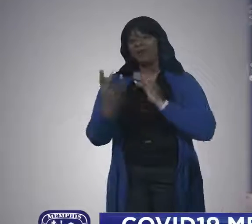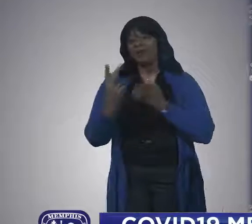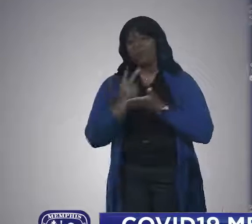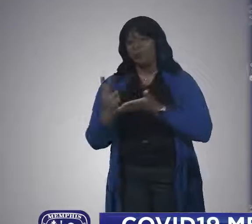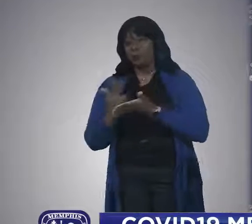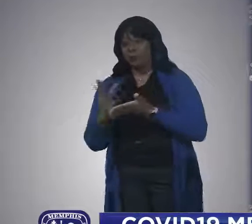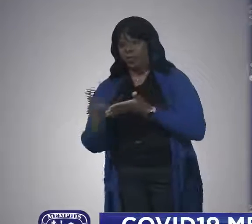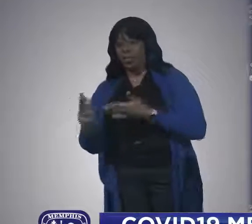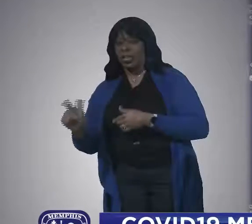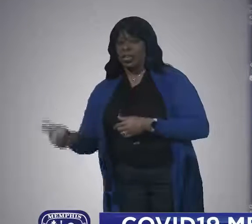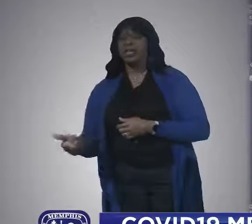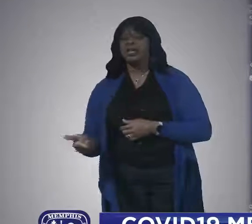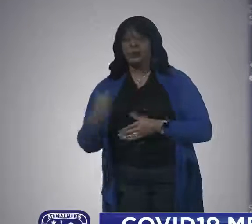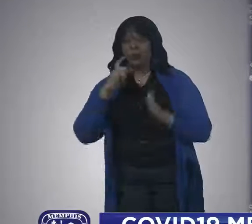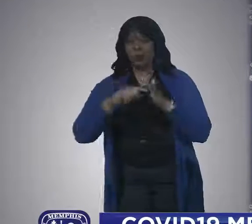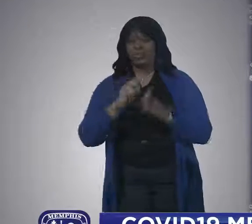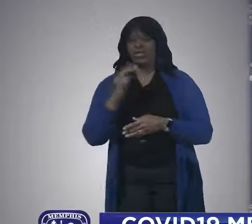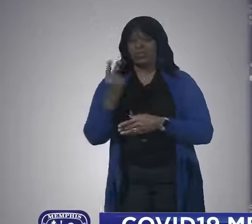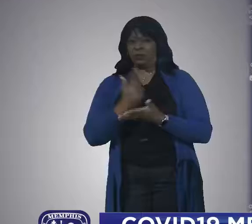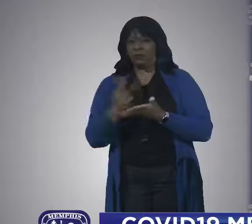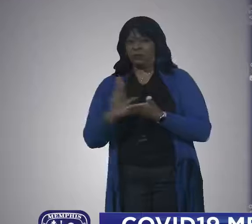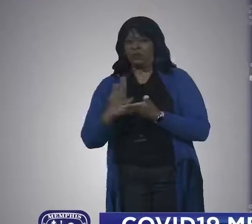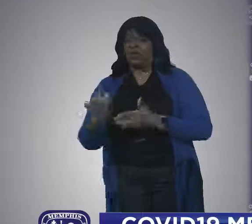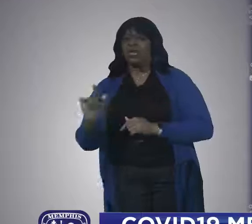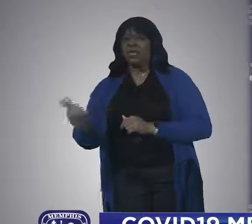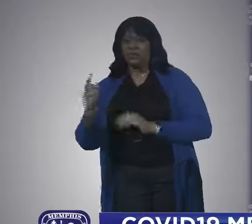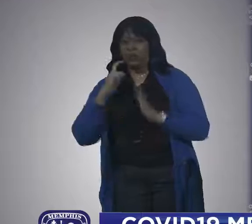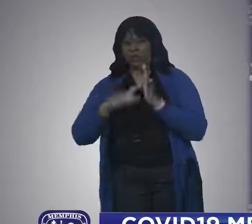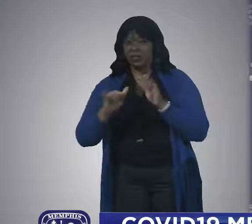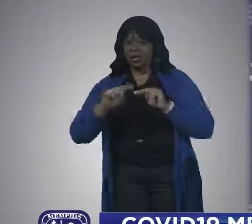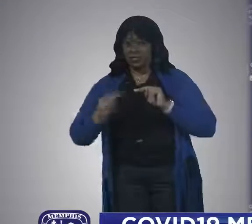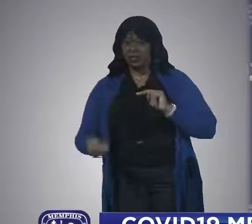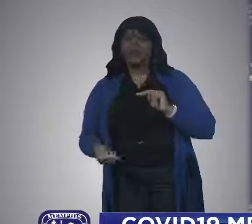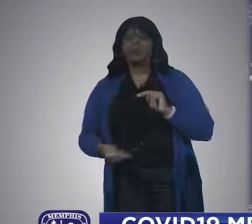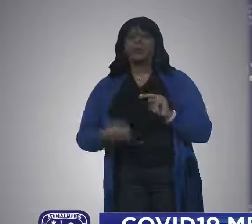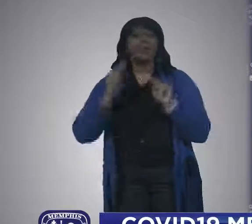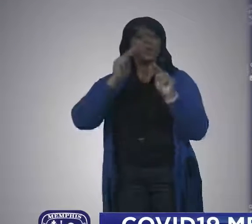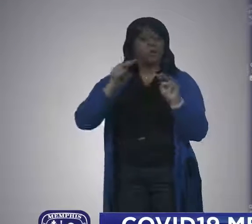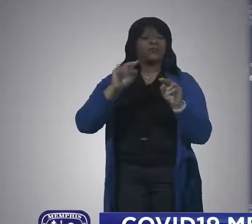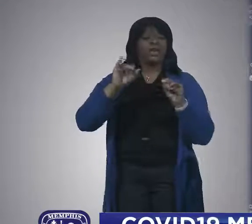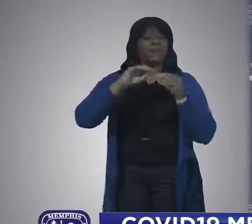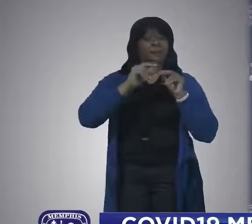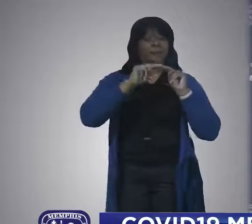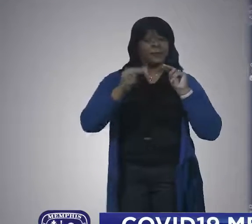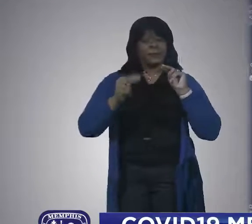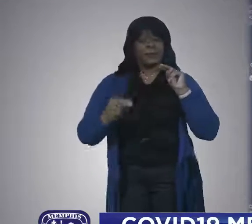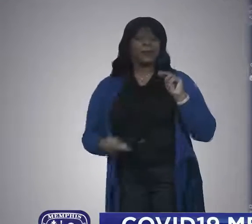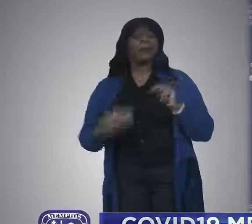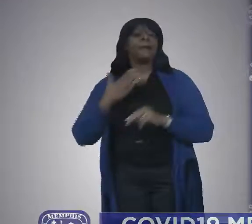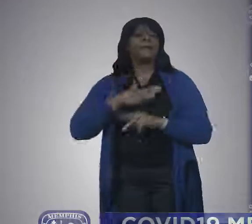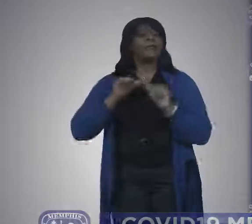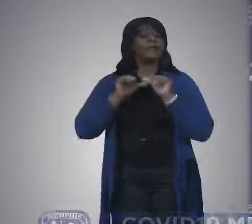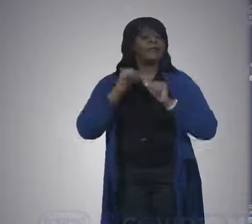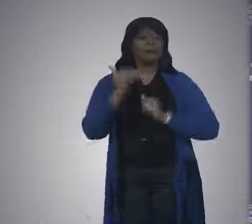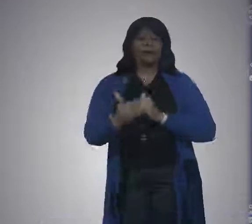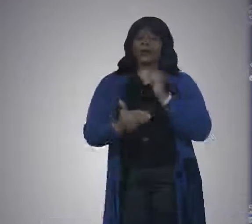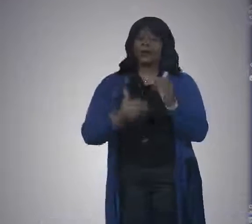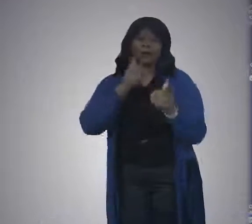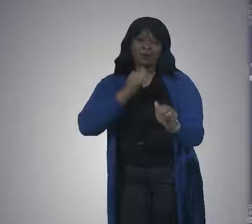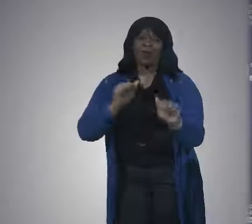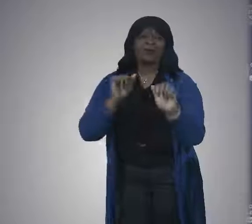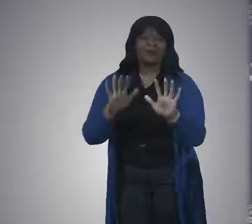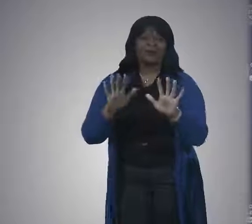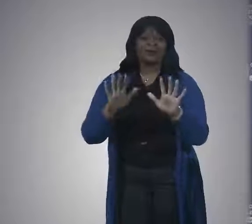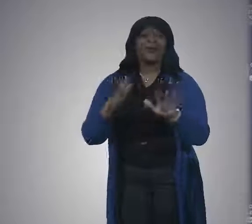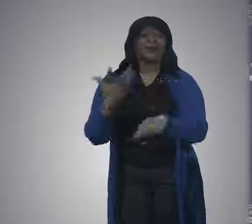later. Several weeks later is when we should expect that. So keep looking for those trends, and please stay the course.